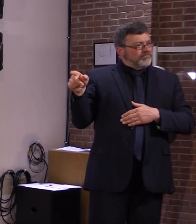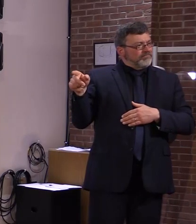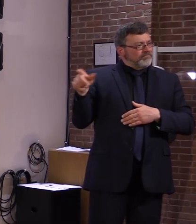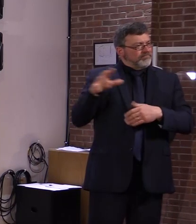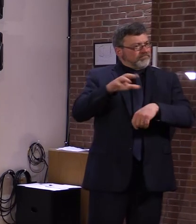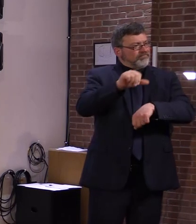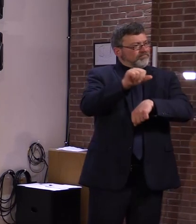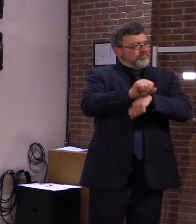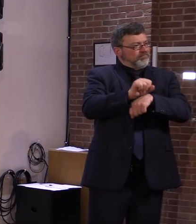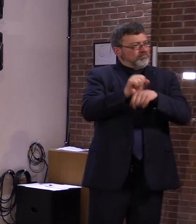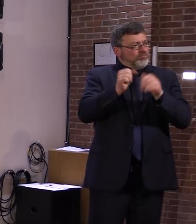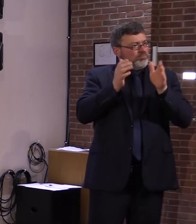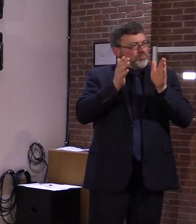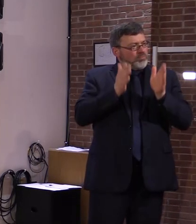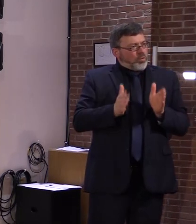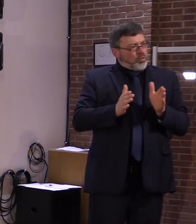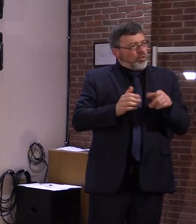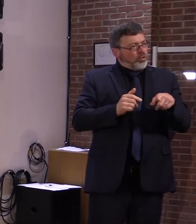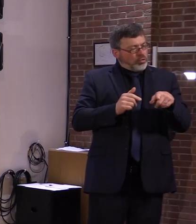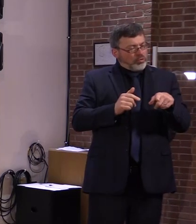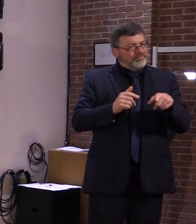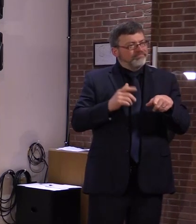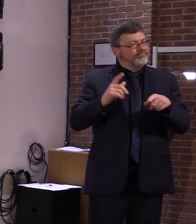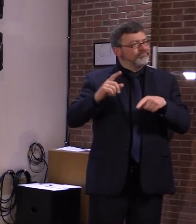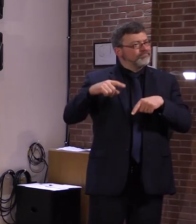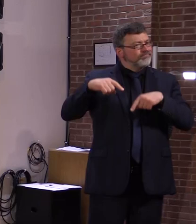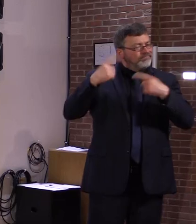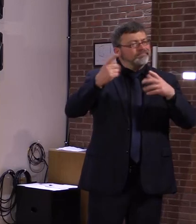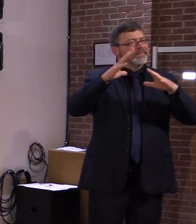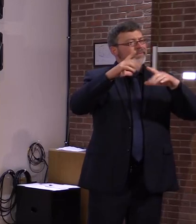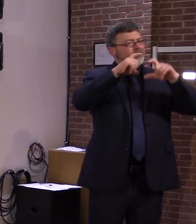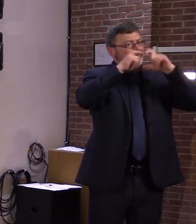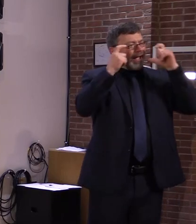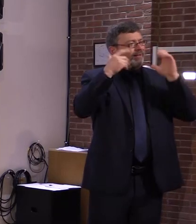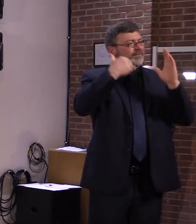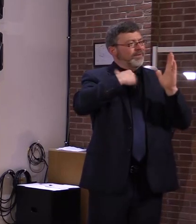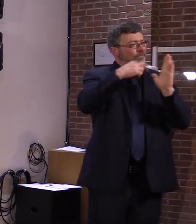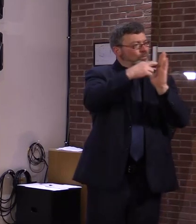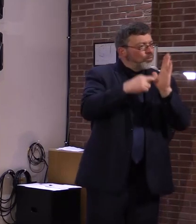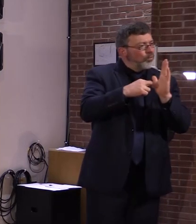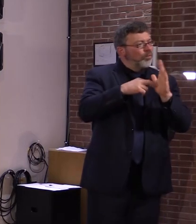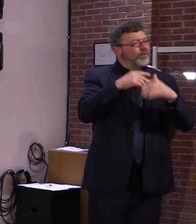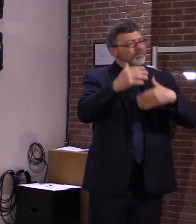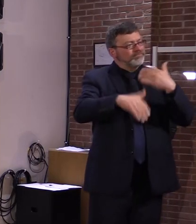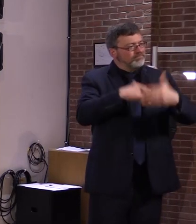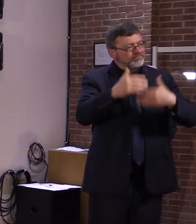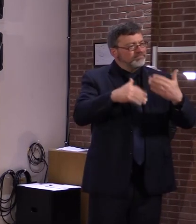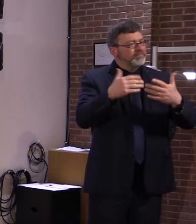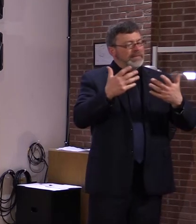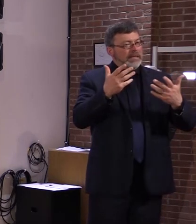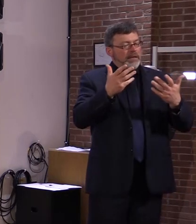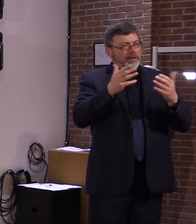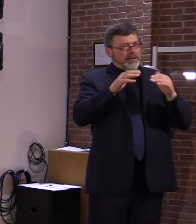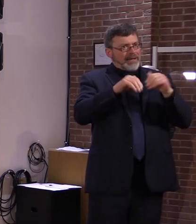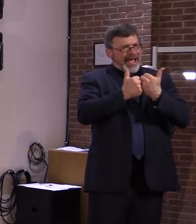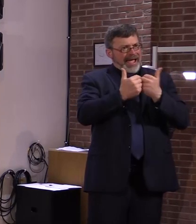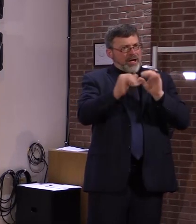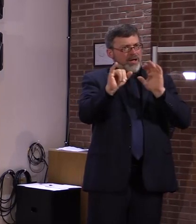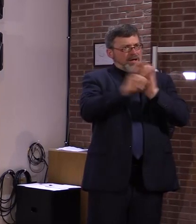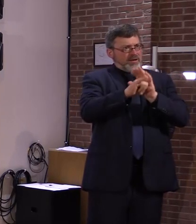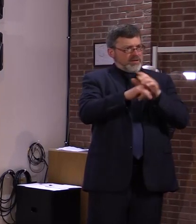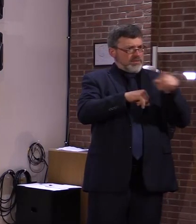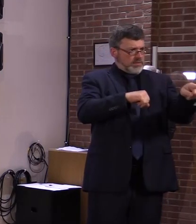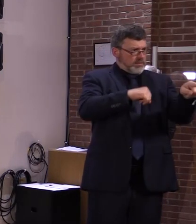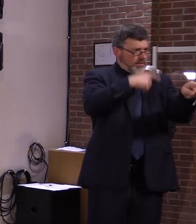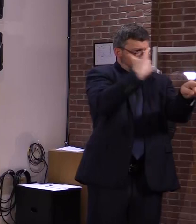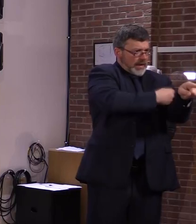it's difficult to tell, almost impossible really to tell who's been vaccinated and who isn't. So is the state going to be issuing any